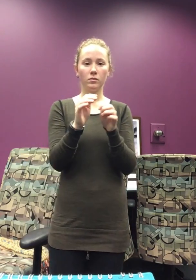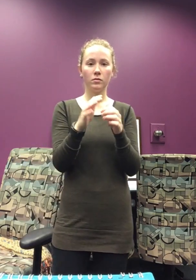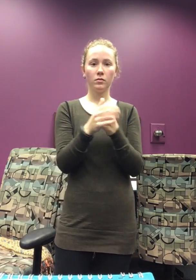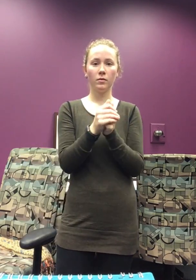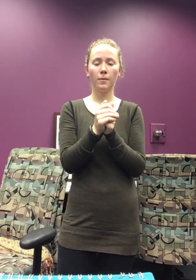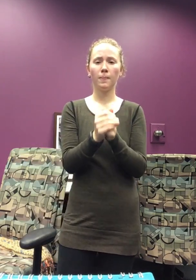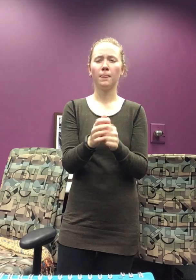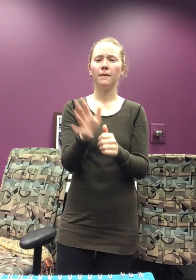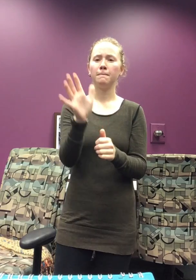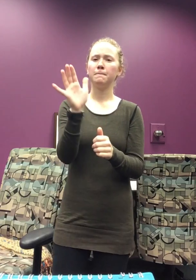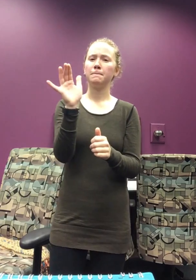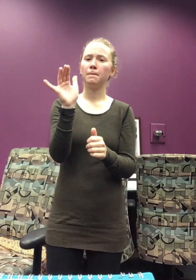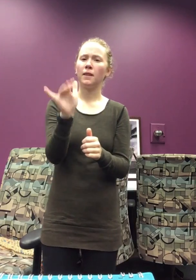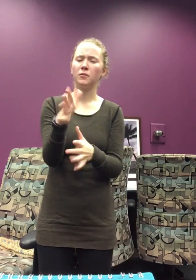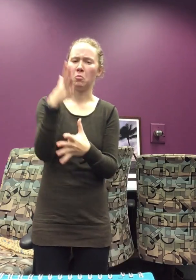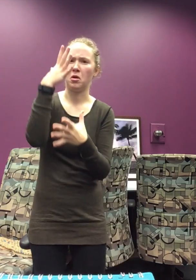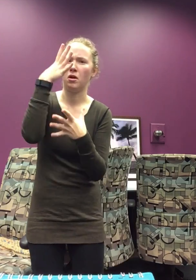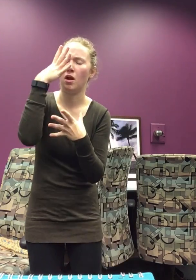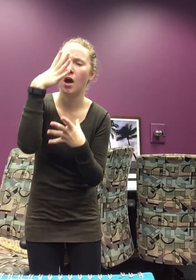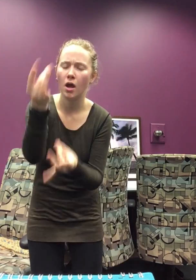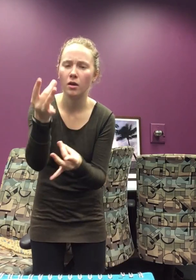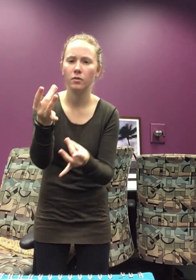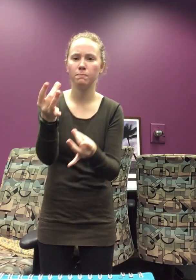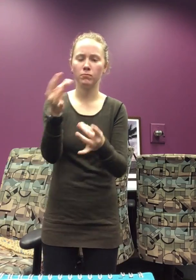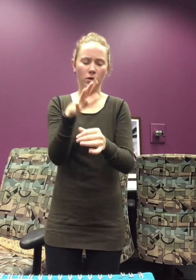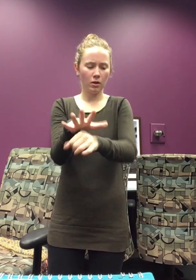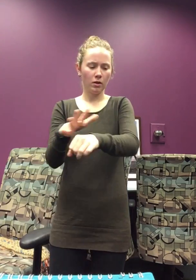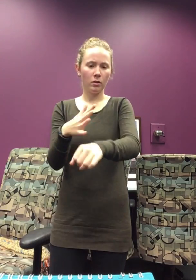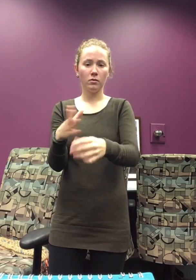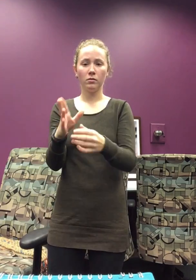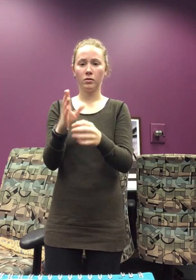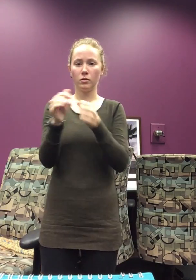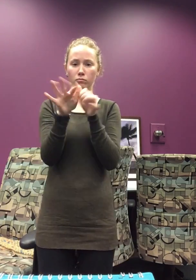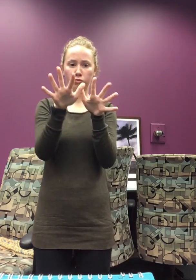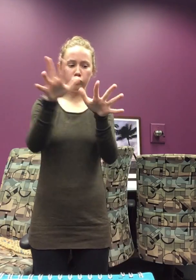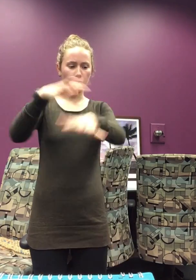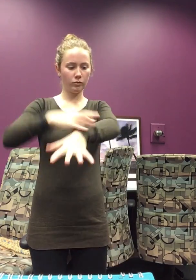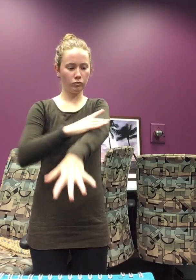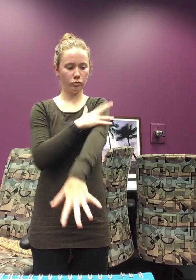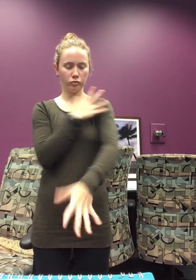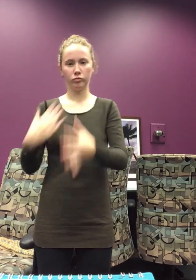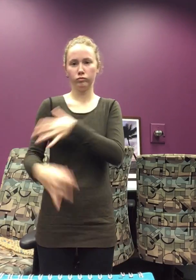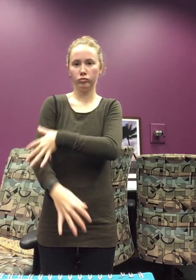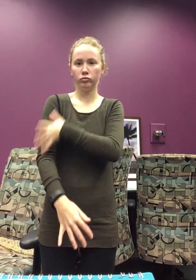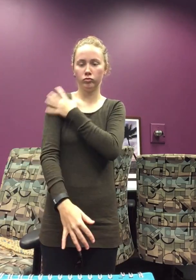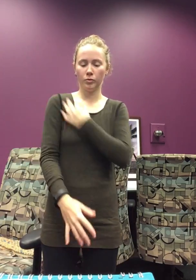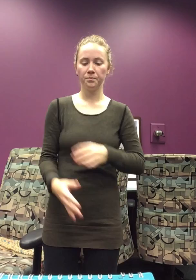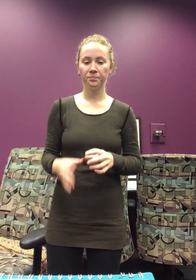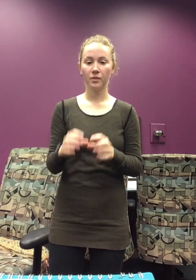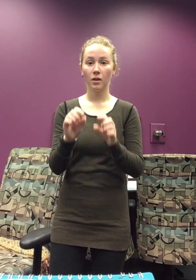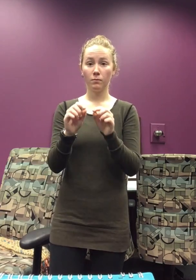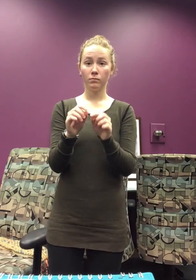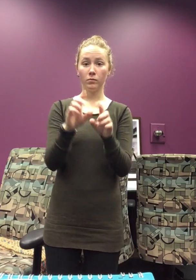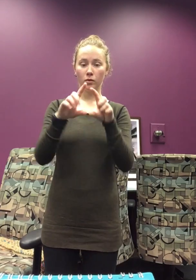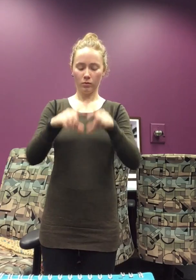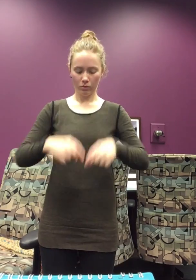so fascinated today in science. And then when it goes into the large intestines, really the food can't be broken down much